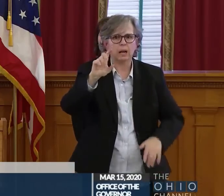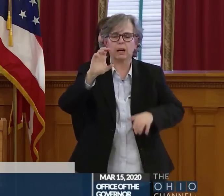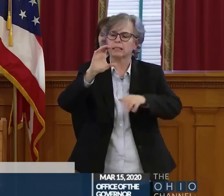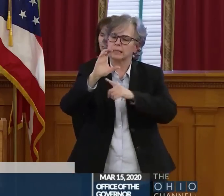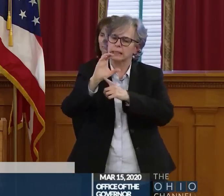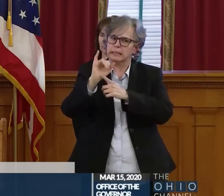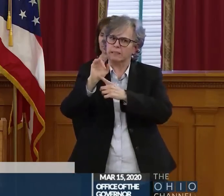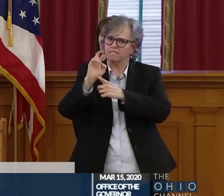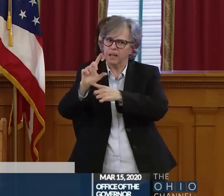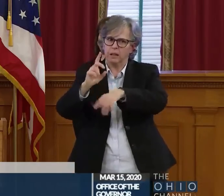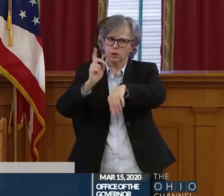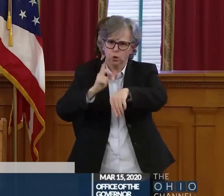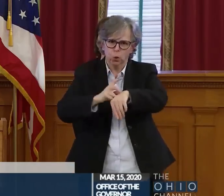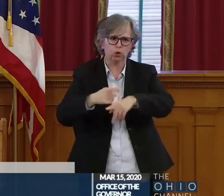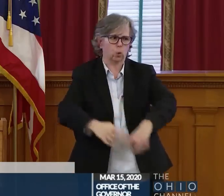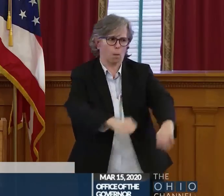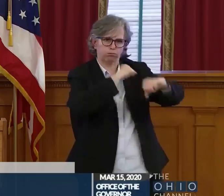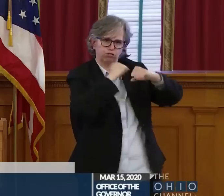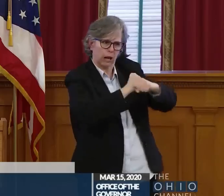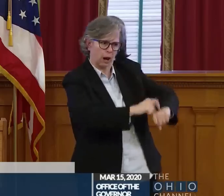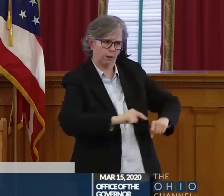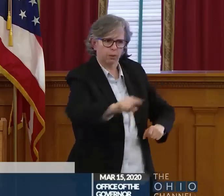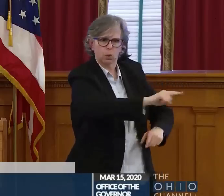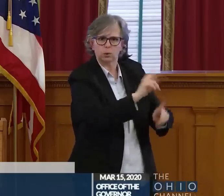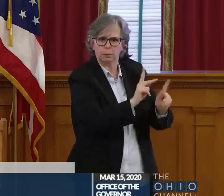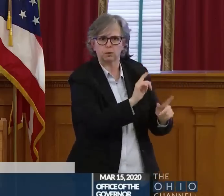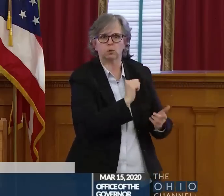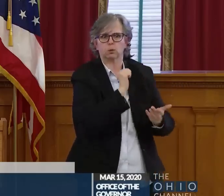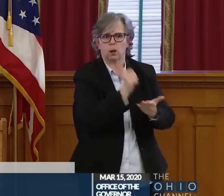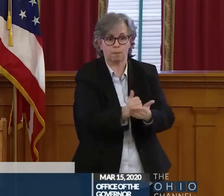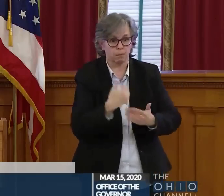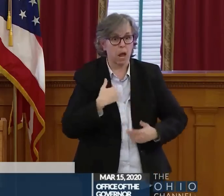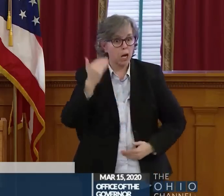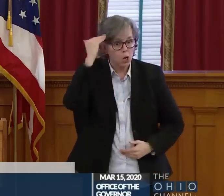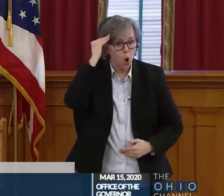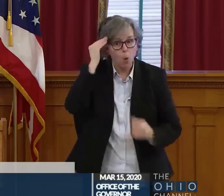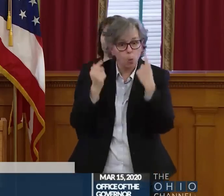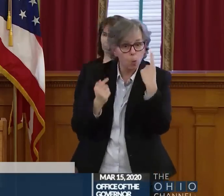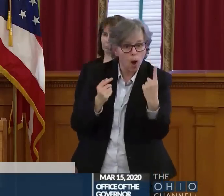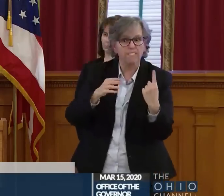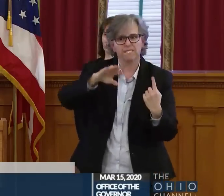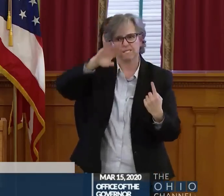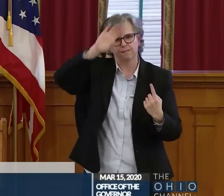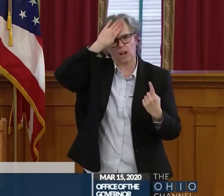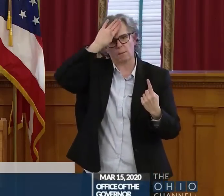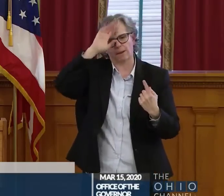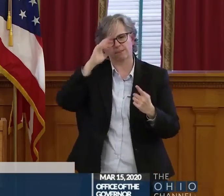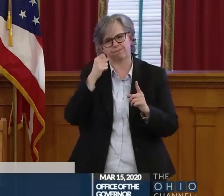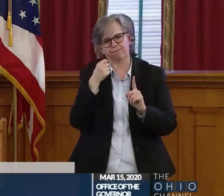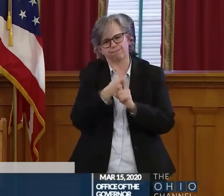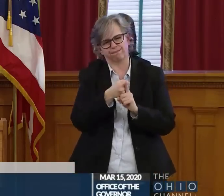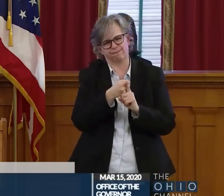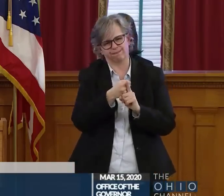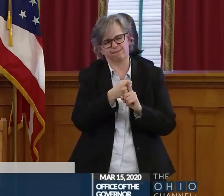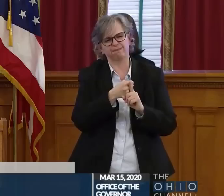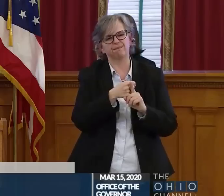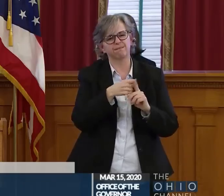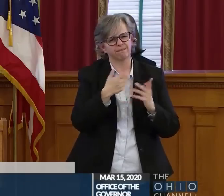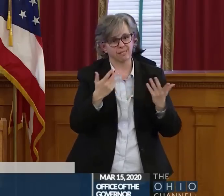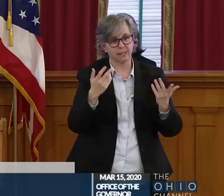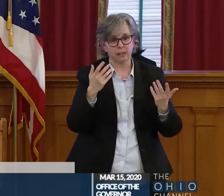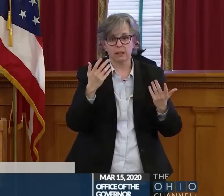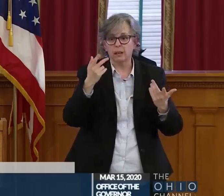safe too. We know already of a firefighter who is one of our cases. That means that firefighter was sick for